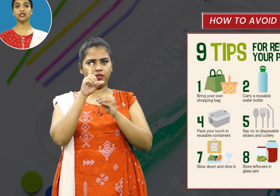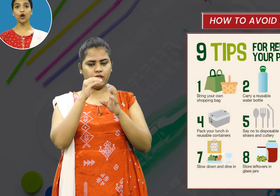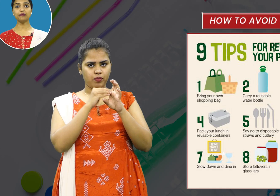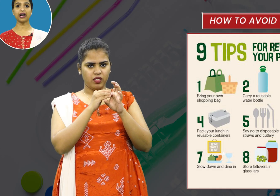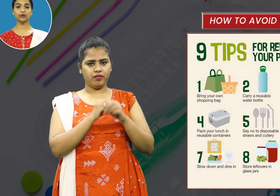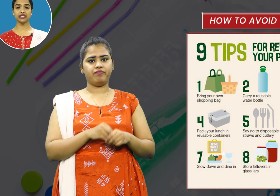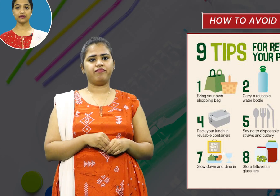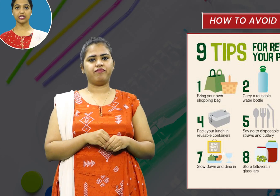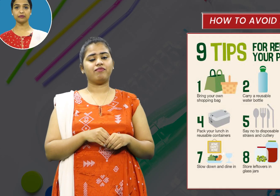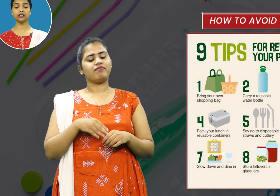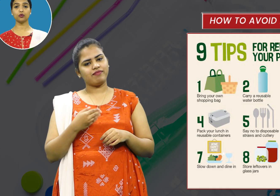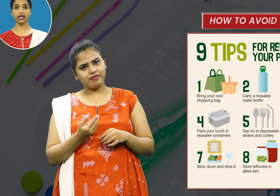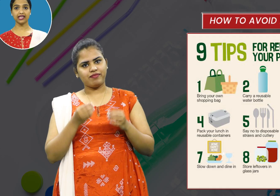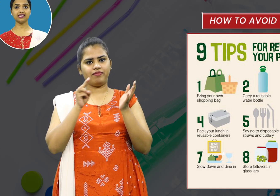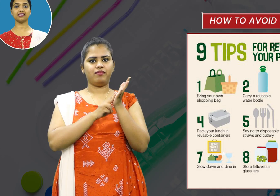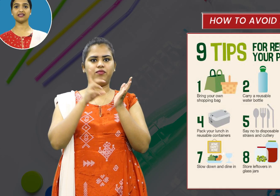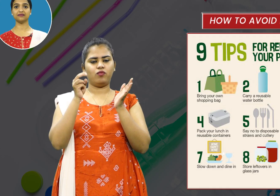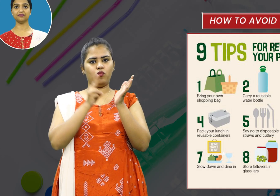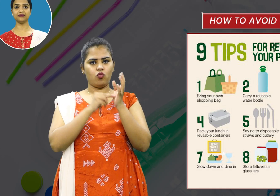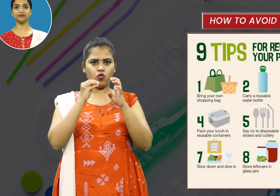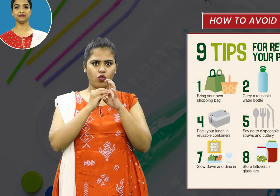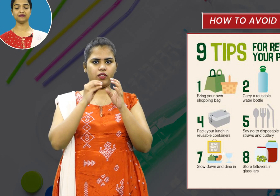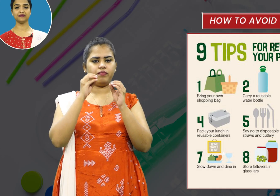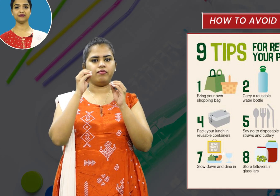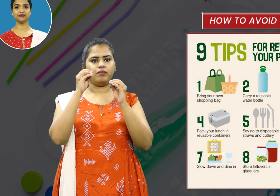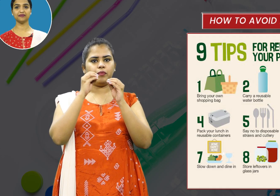and non-biodegradable wastes